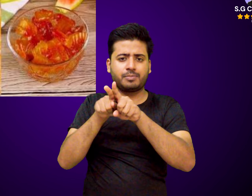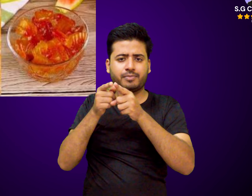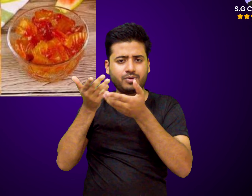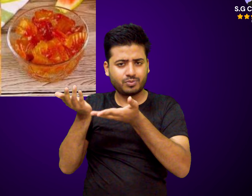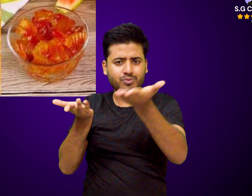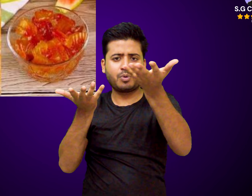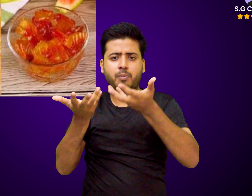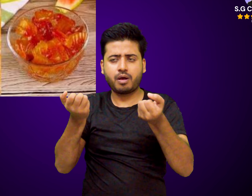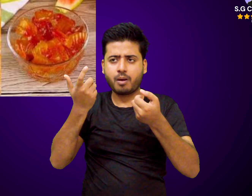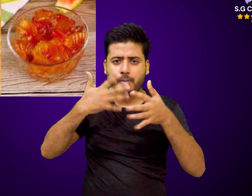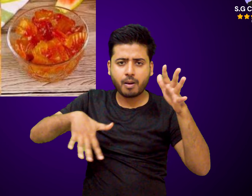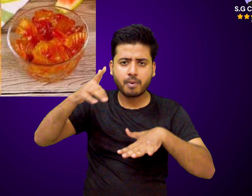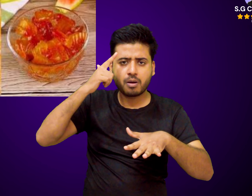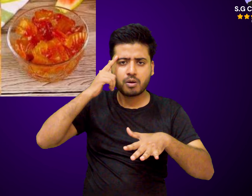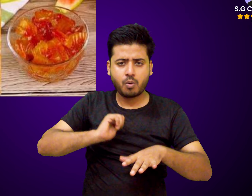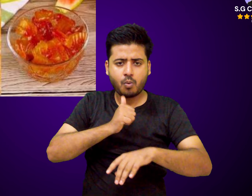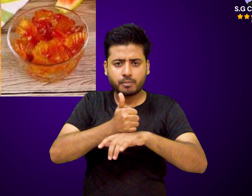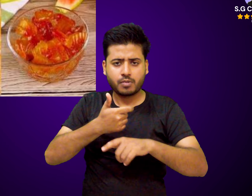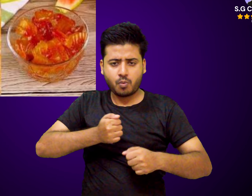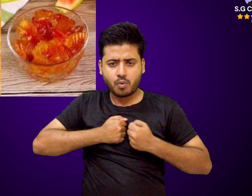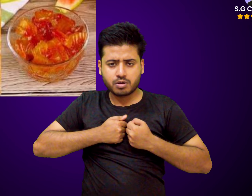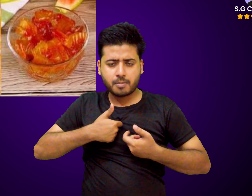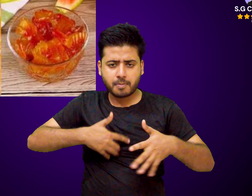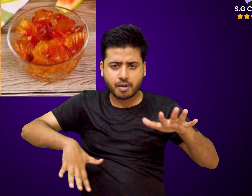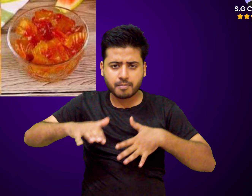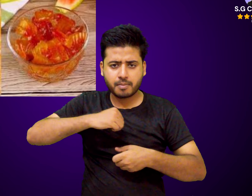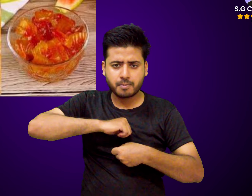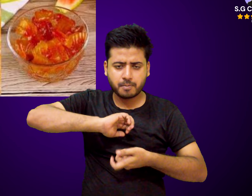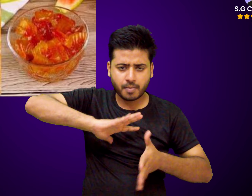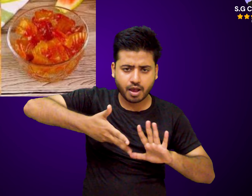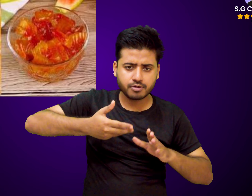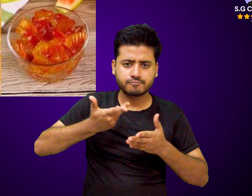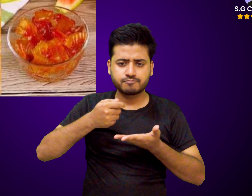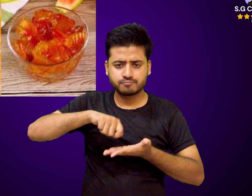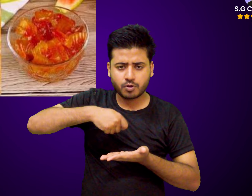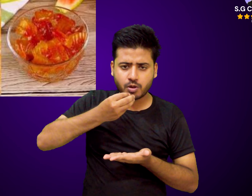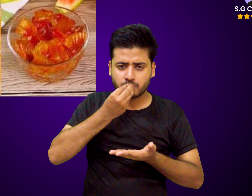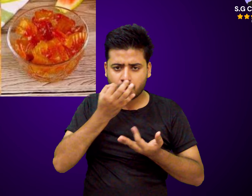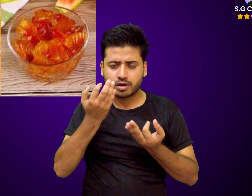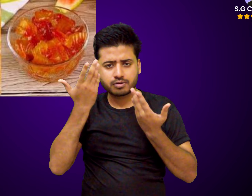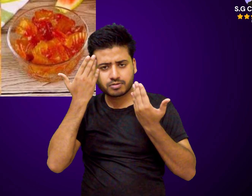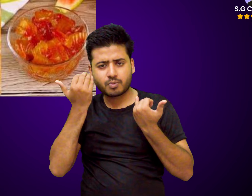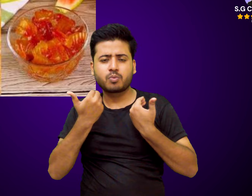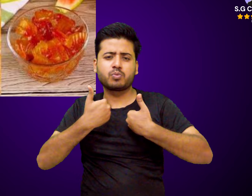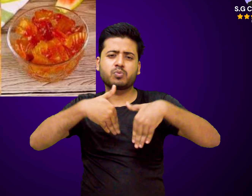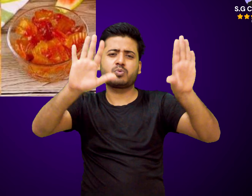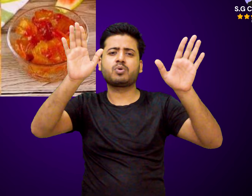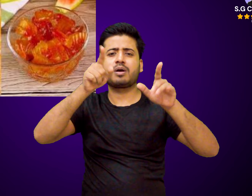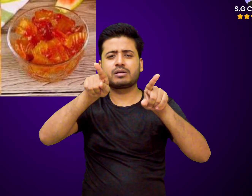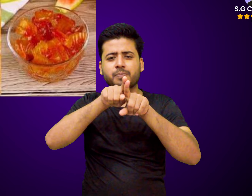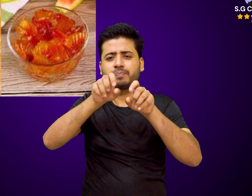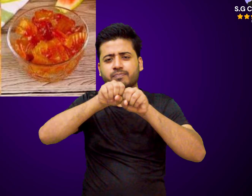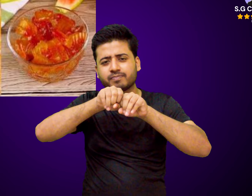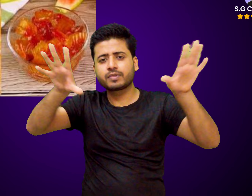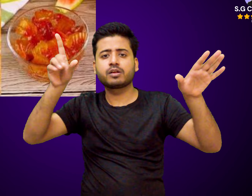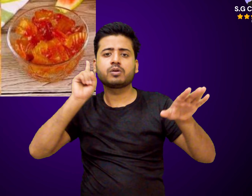into a batter with rice and other ingredients to make thin, flavorful dosas or fritters. Other uses. Compost.